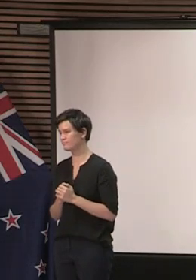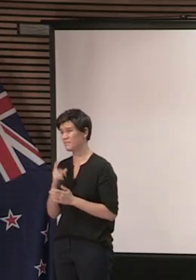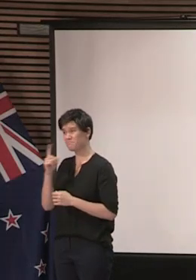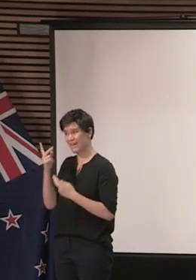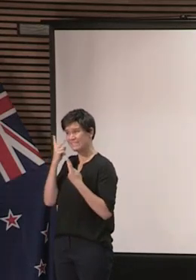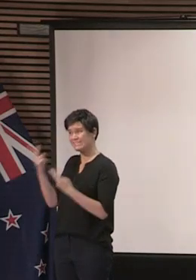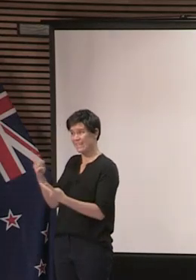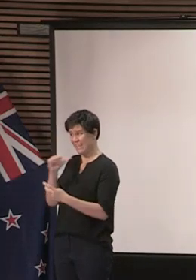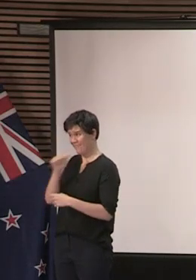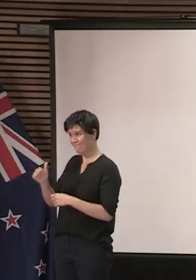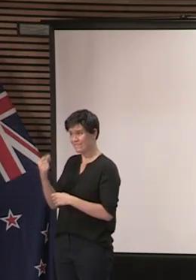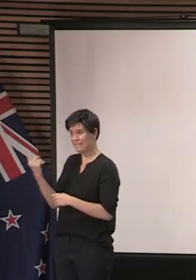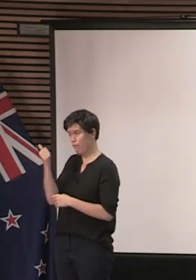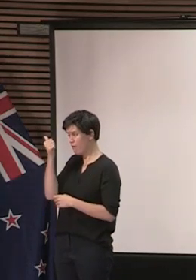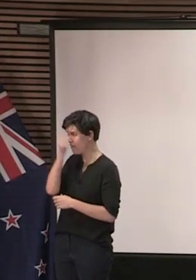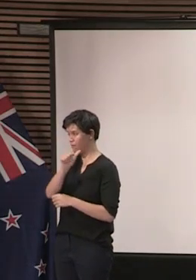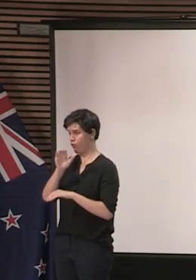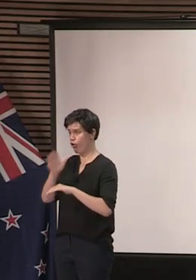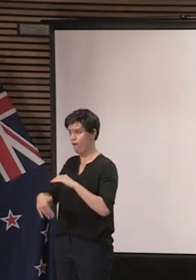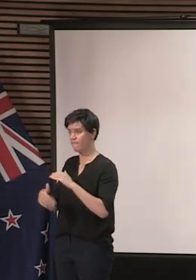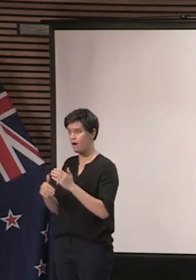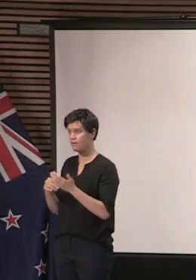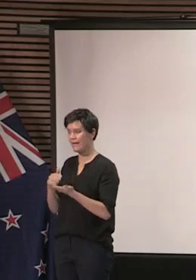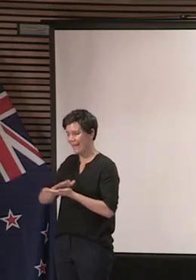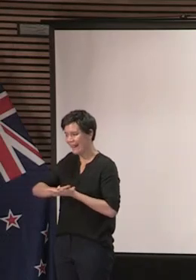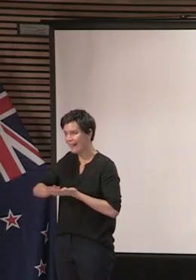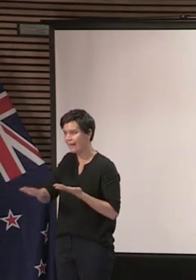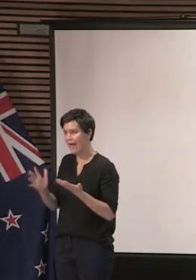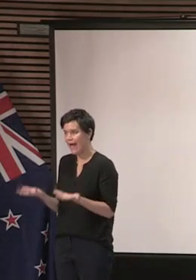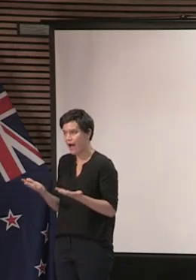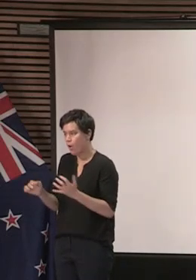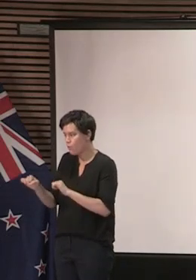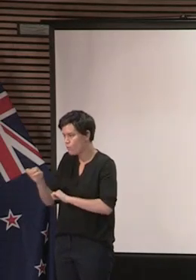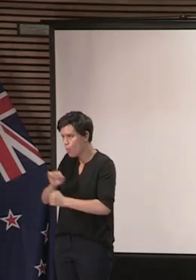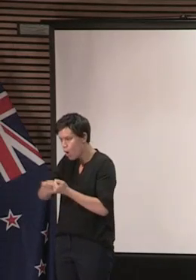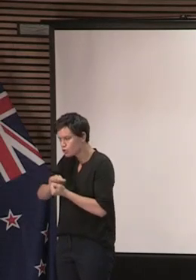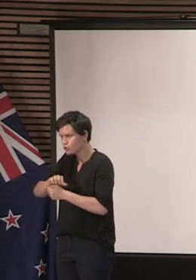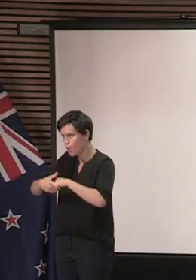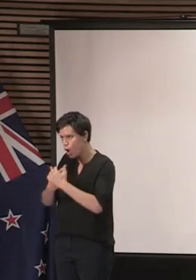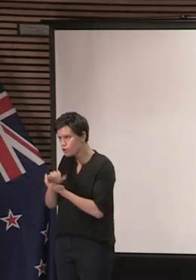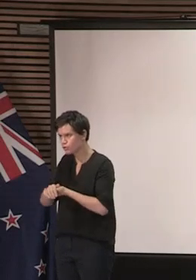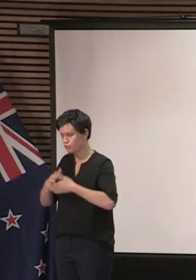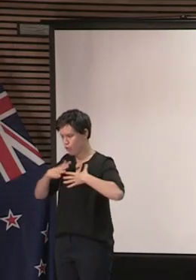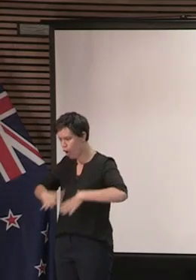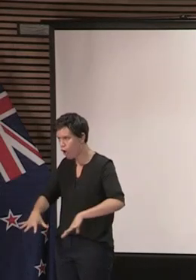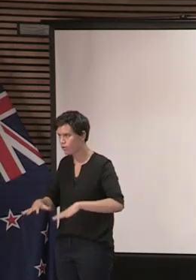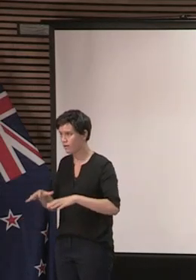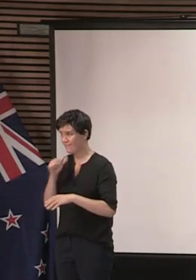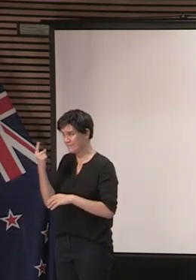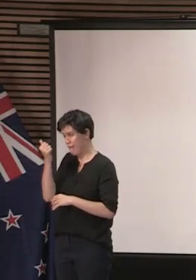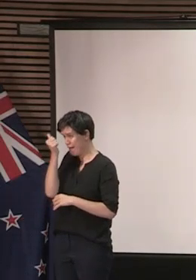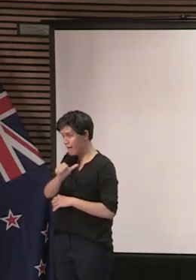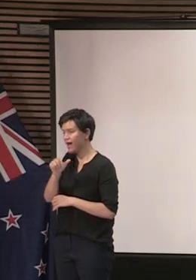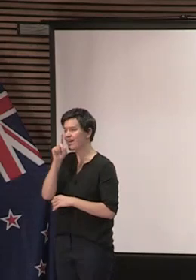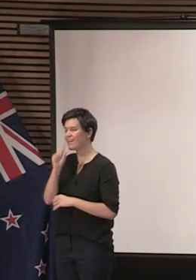people using appropriate PPE is not fail-safe, and that's why we have this very low threshold